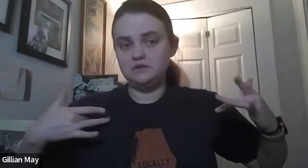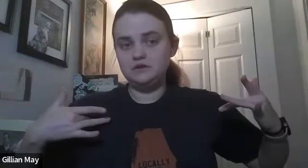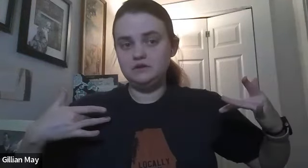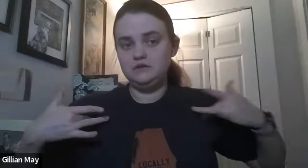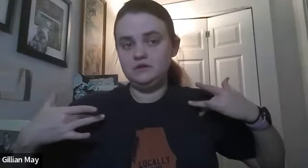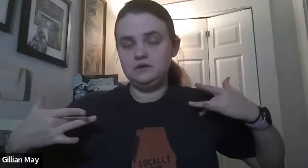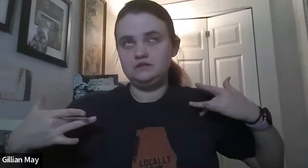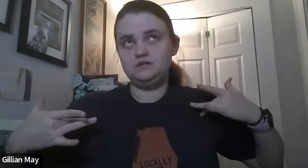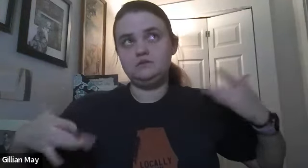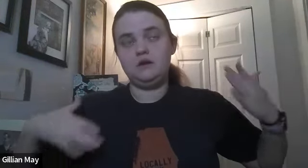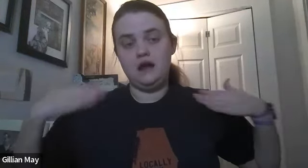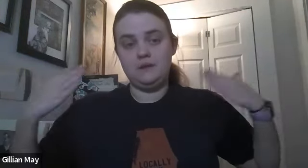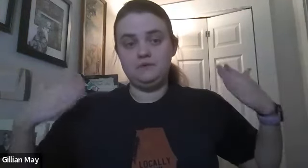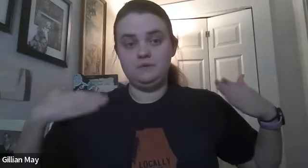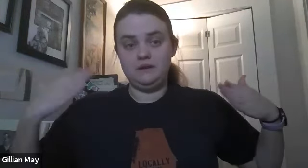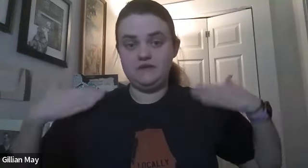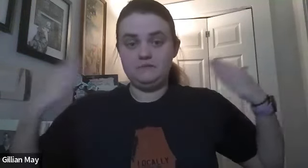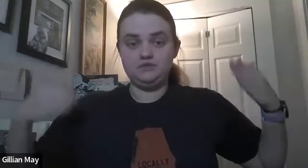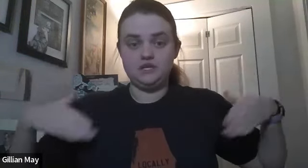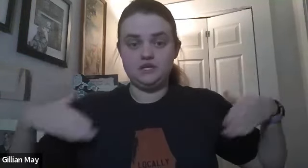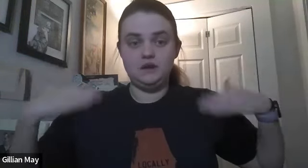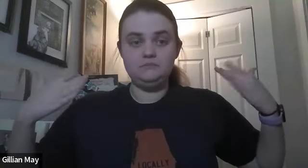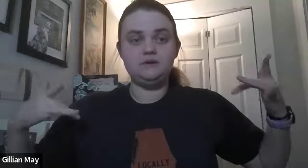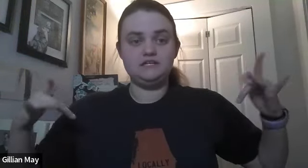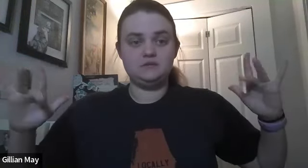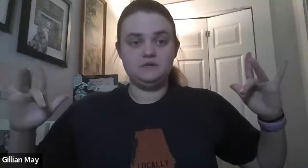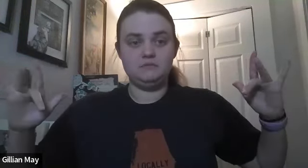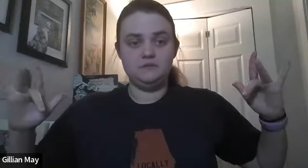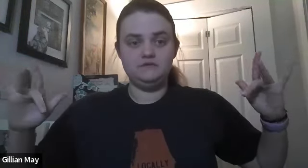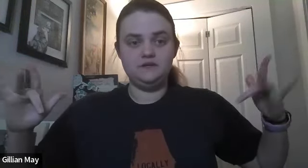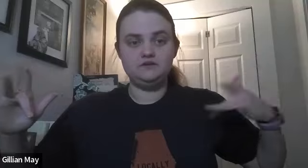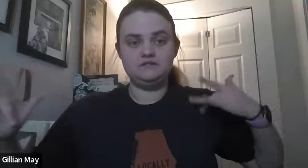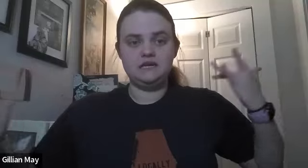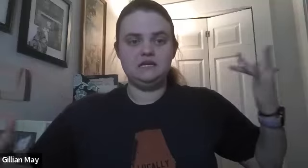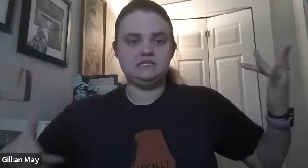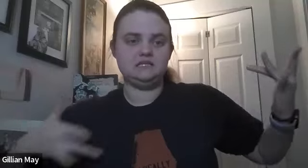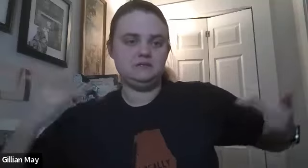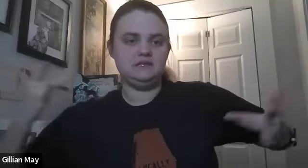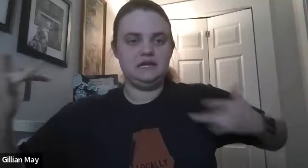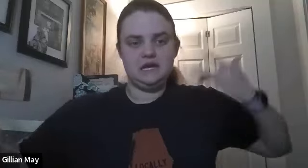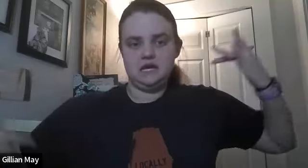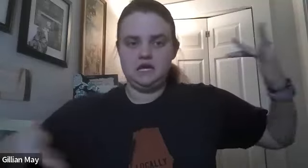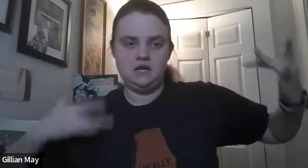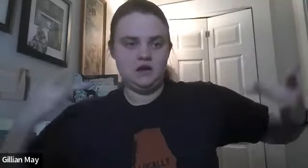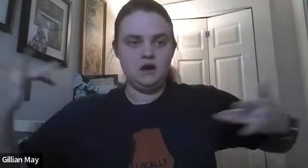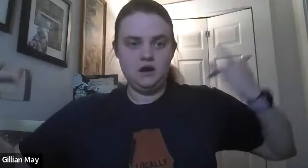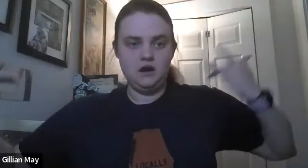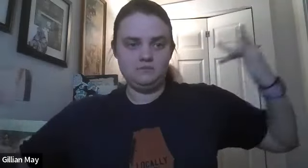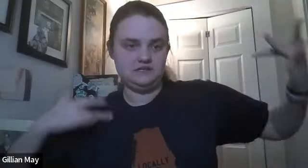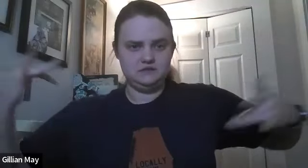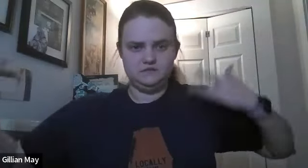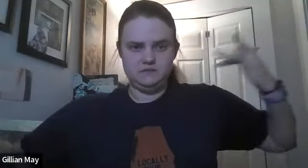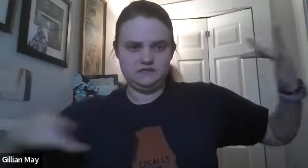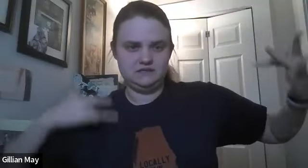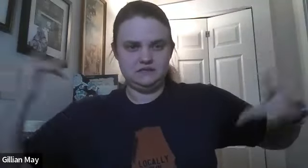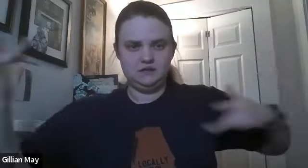similar to our happy where we have that motion upward, but it's going to be our middle fingers and it's going to be like opposite. So if that makes sense, like you're